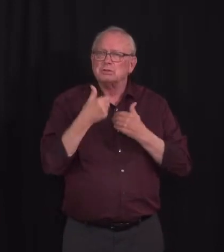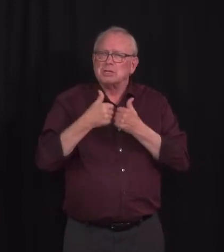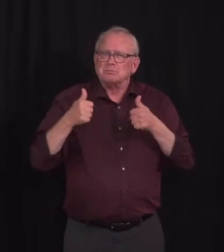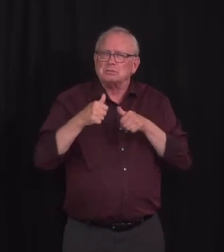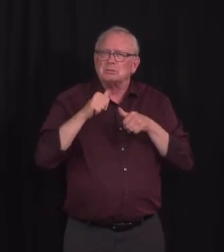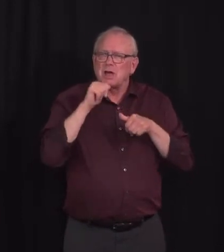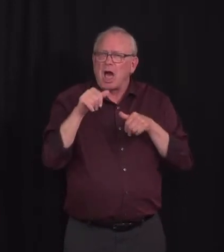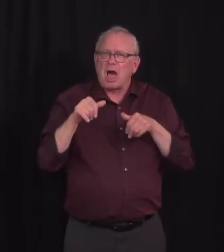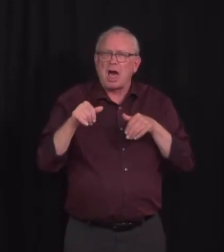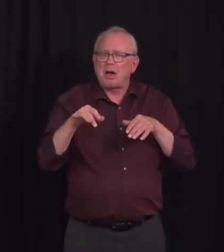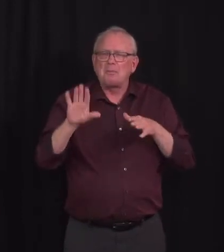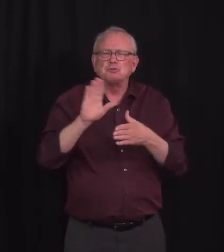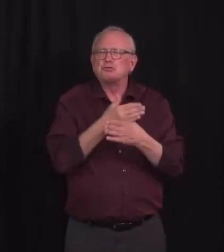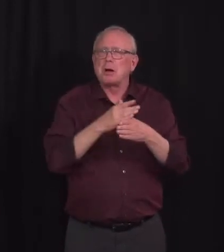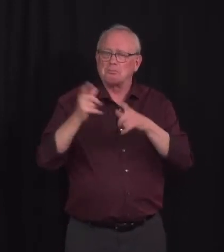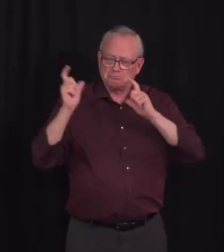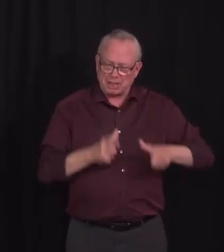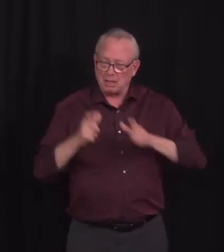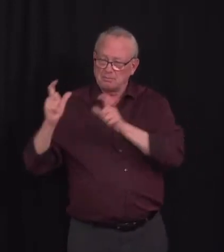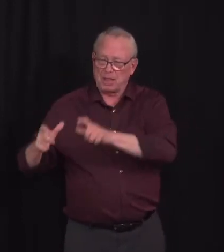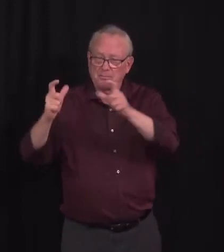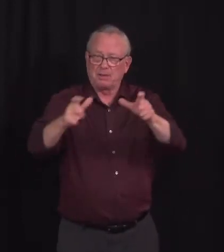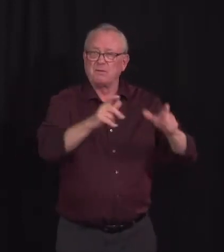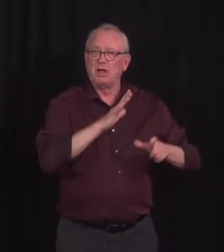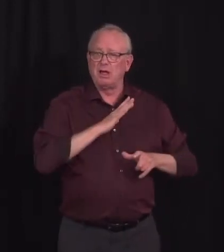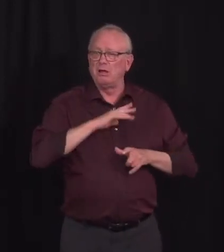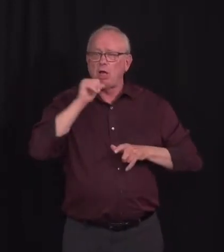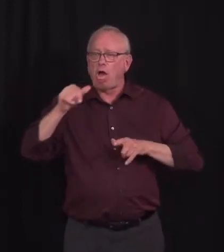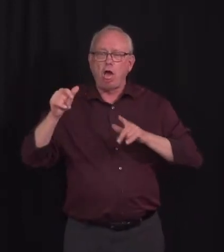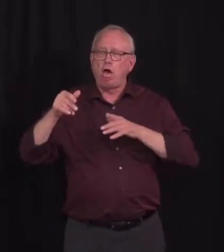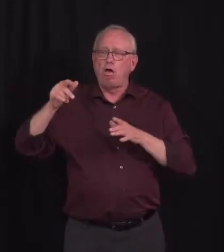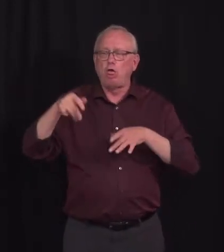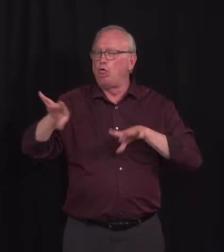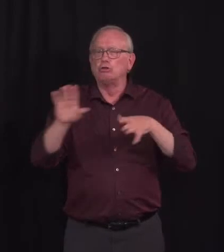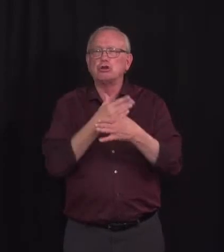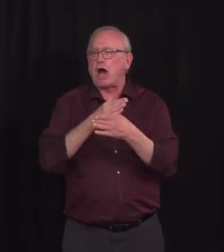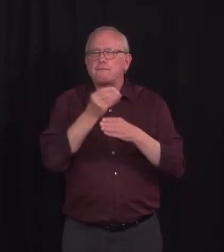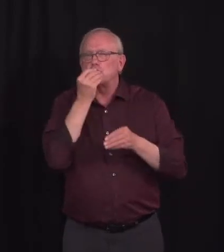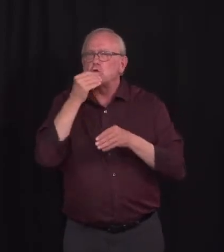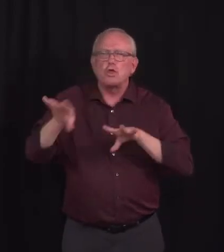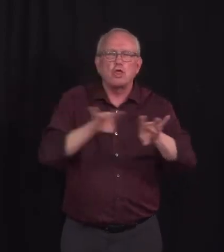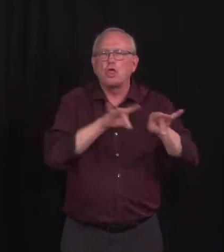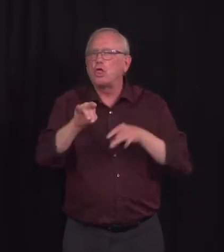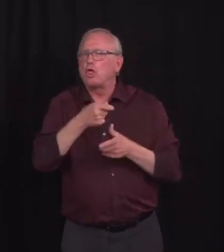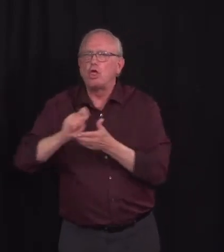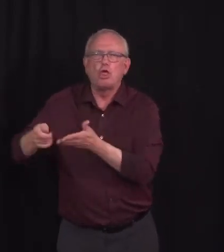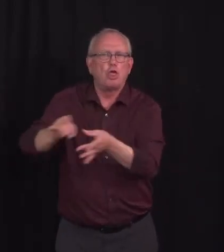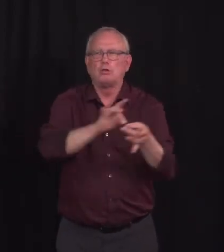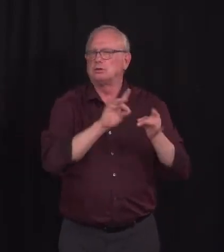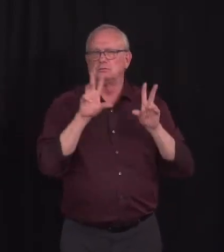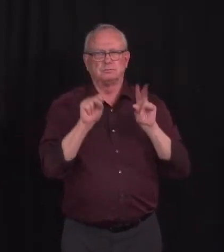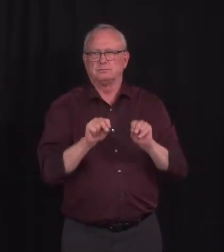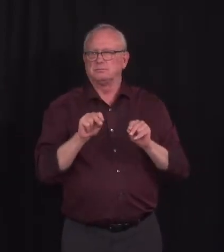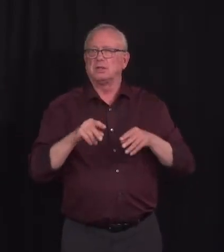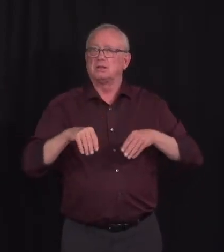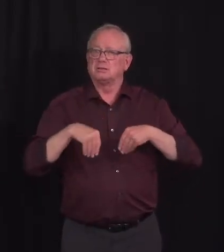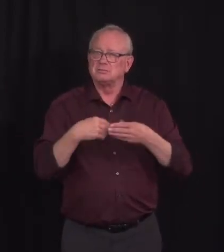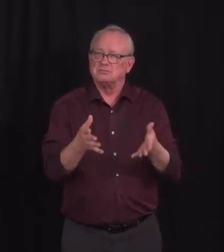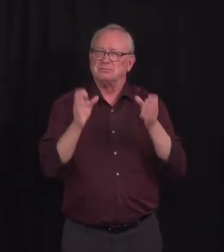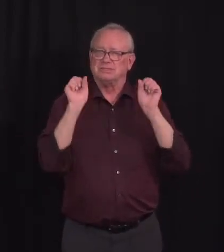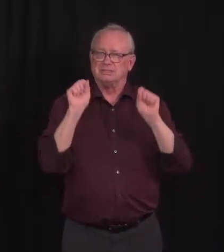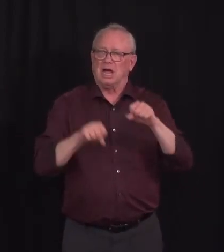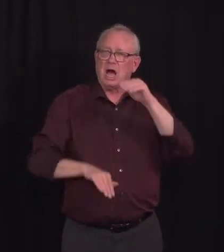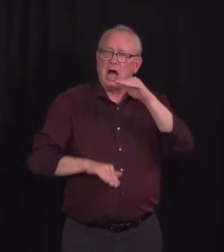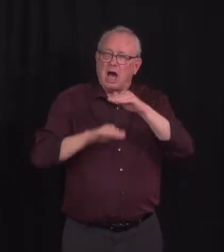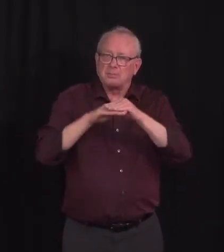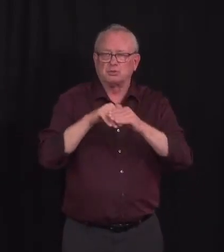fact, caterers are able to serve food as long as that outdoor social gathering has no more than that maximum amount of